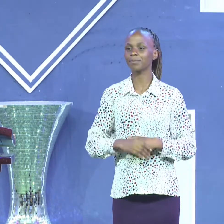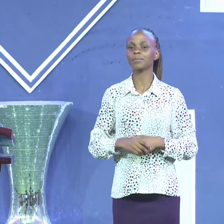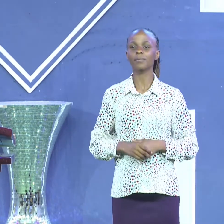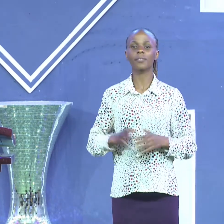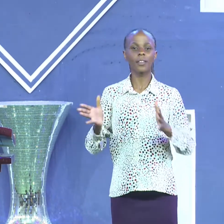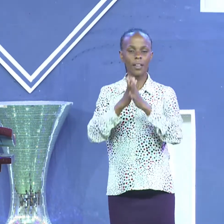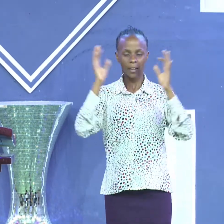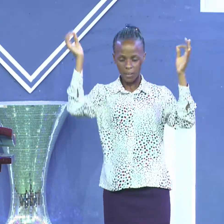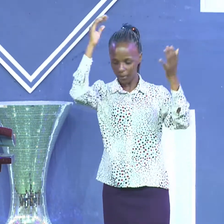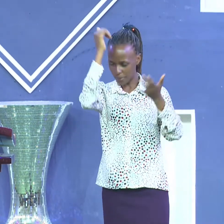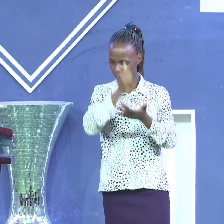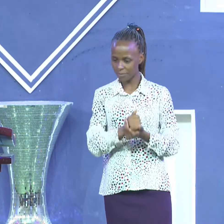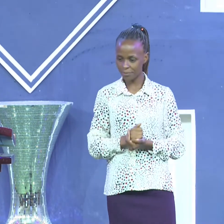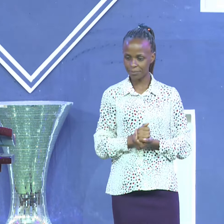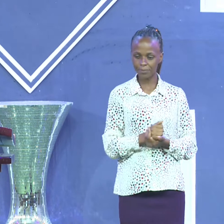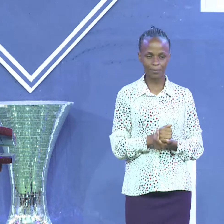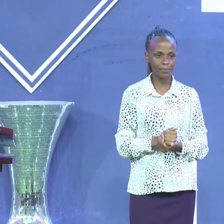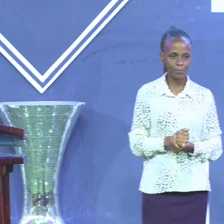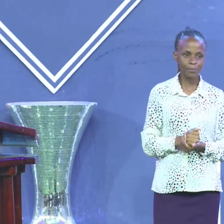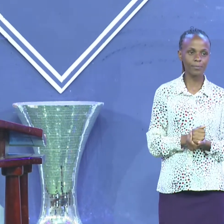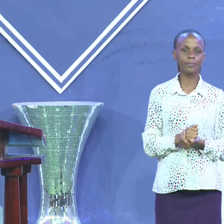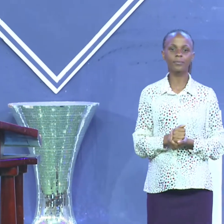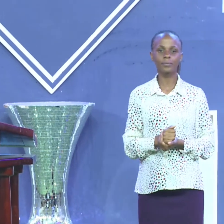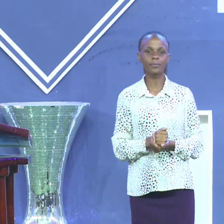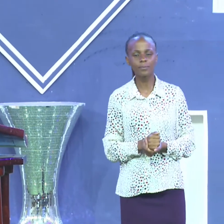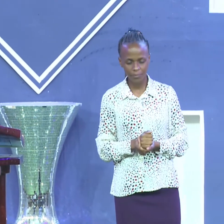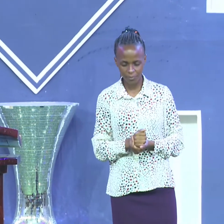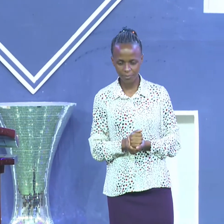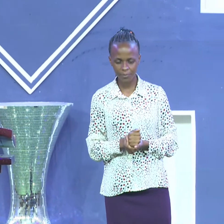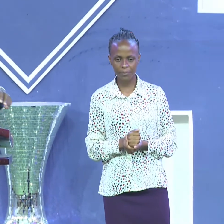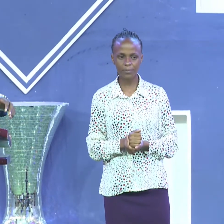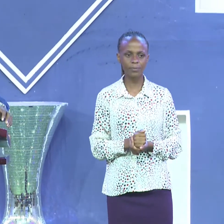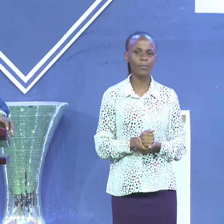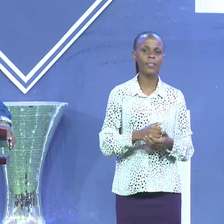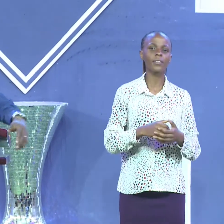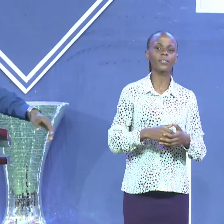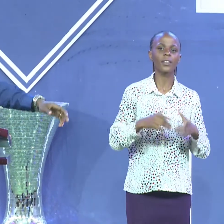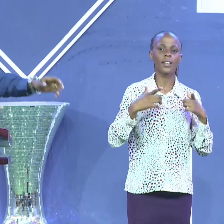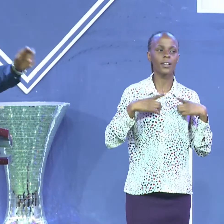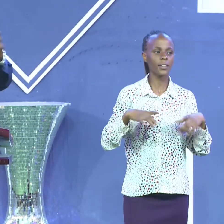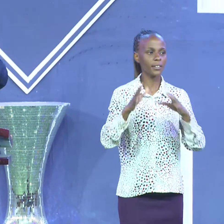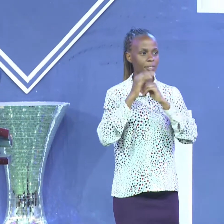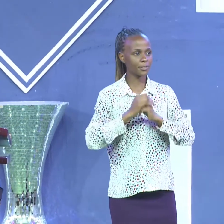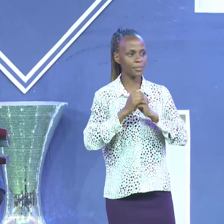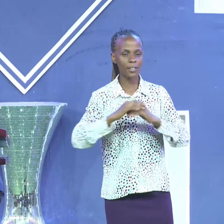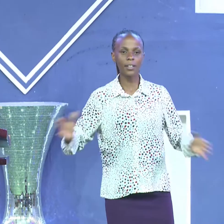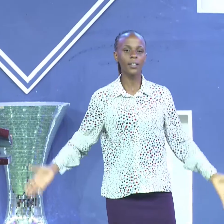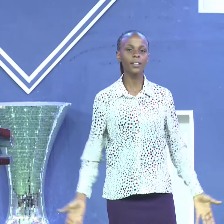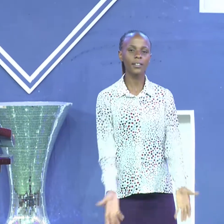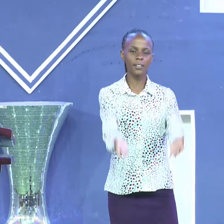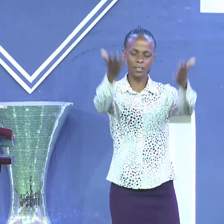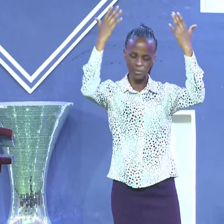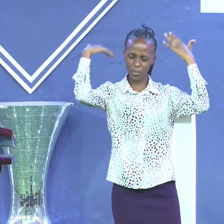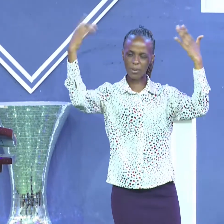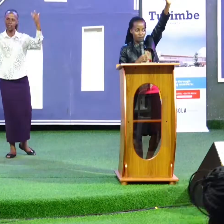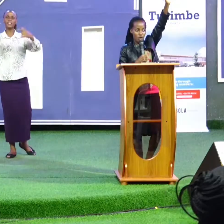Jesus. Hallelujah. Amen. Worship team, as a worship team comes down, we may worship and